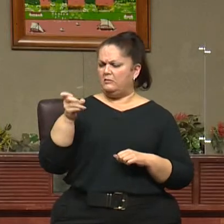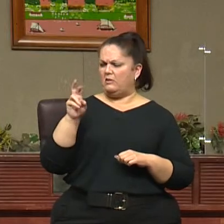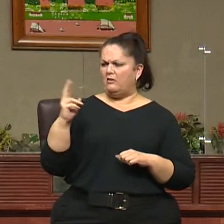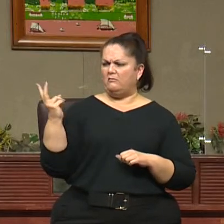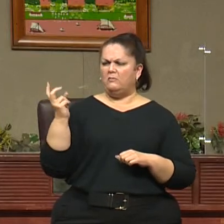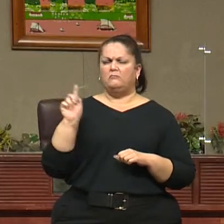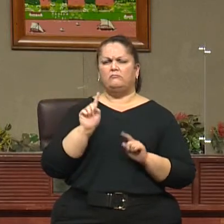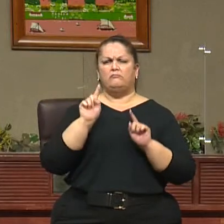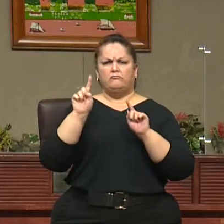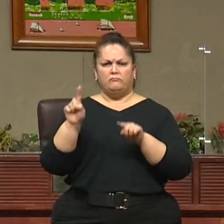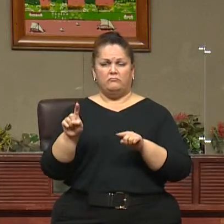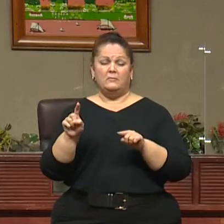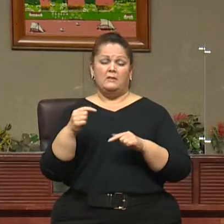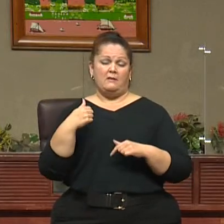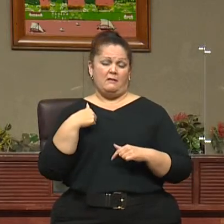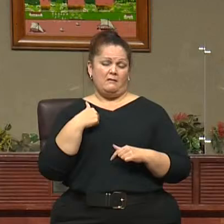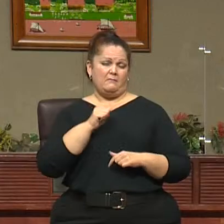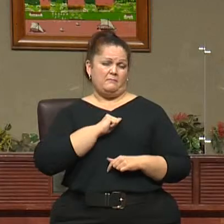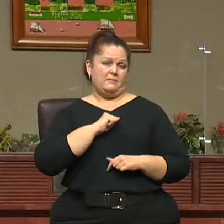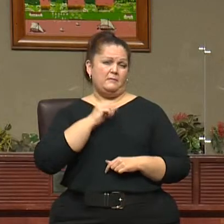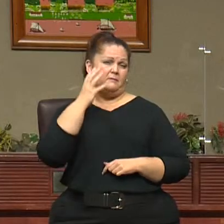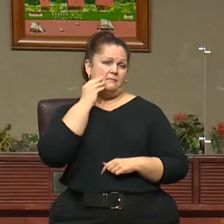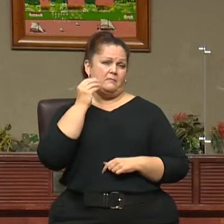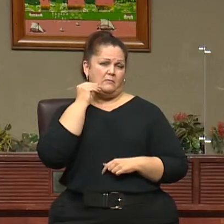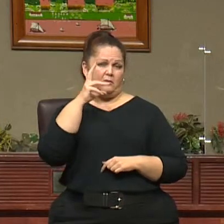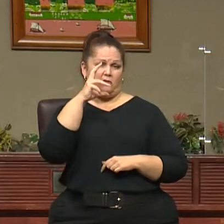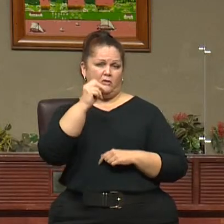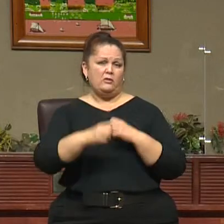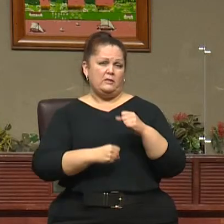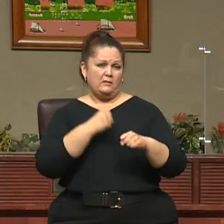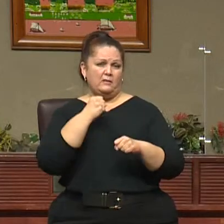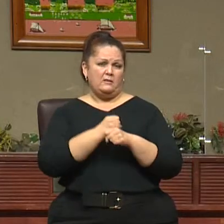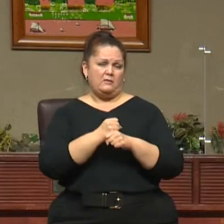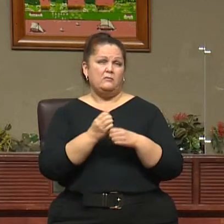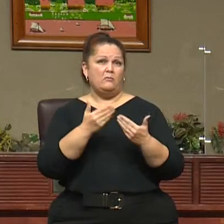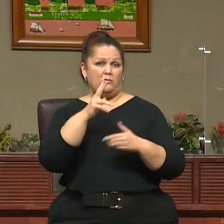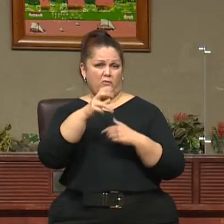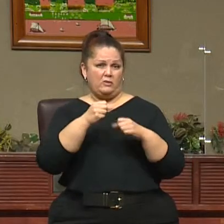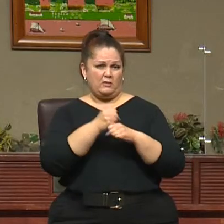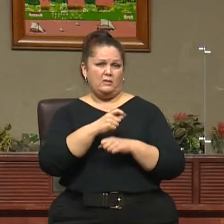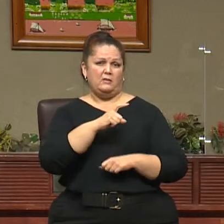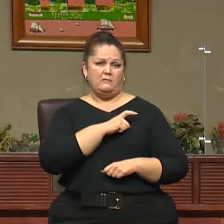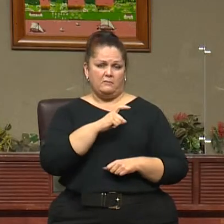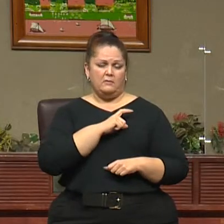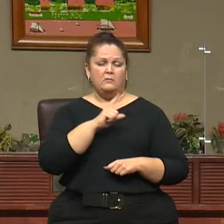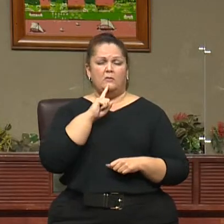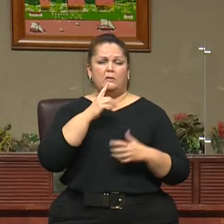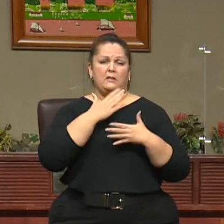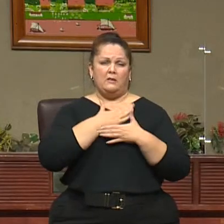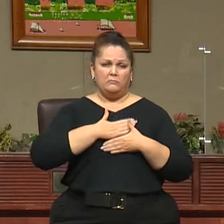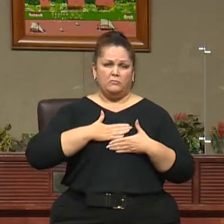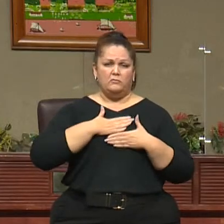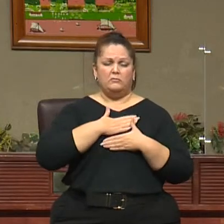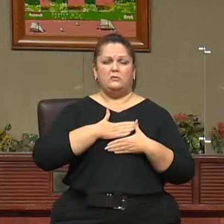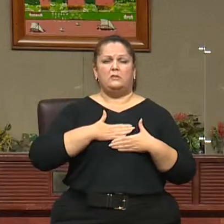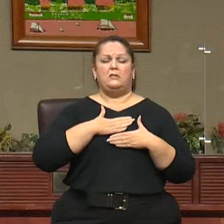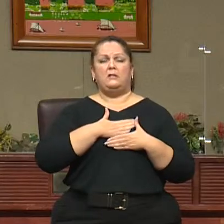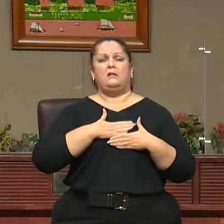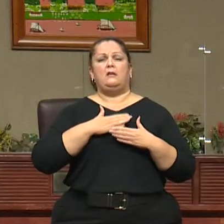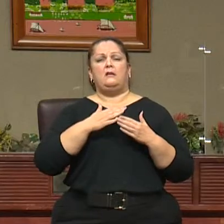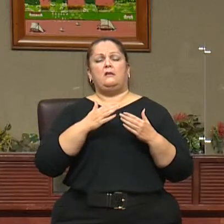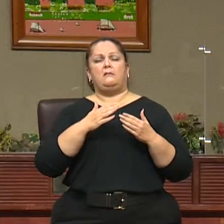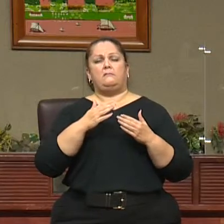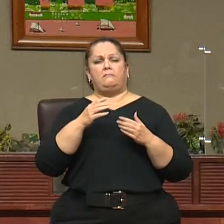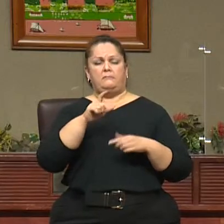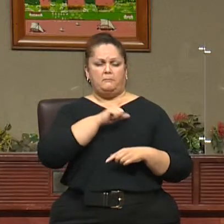spending nearly 38 years in law enforcement myself, I do understand and appreciate the work that the men and women do